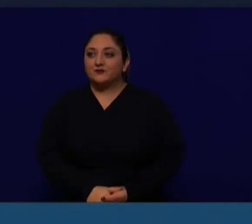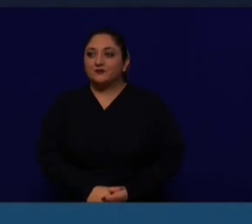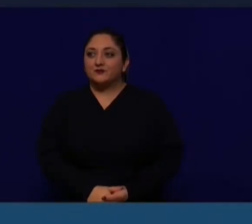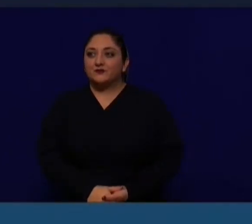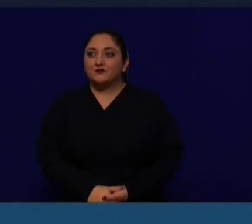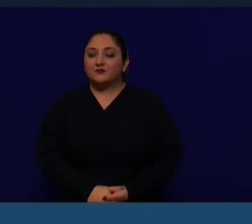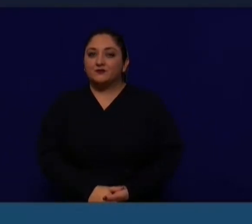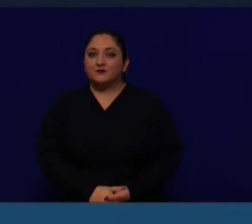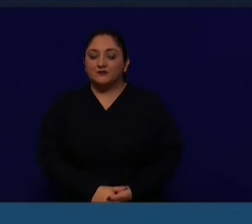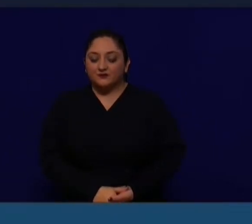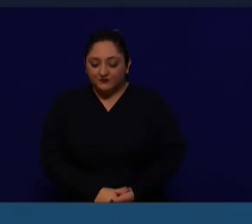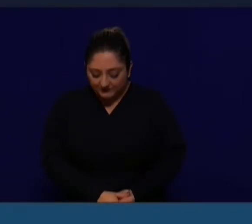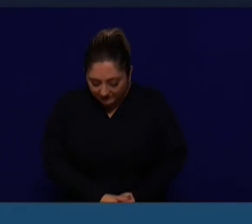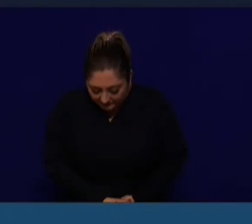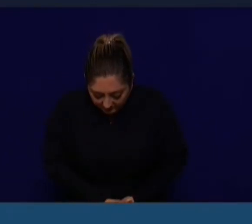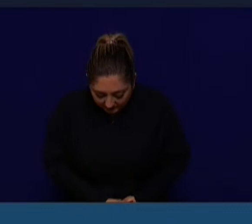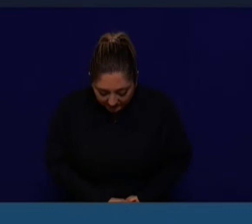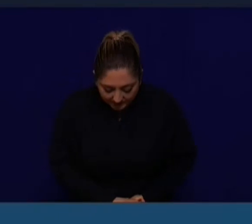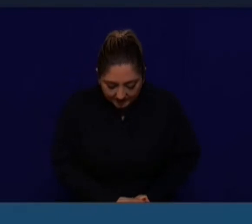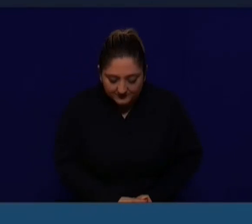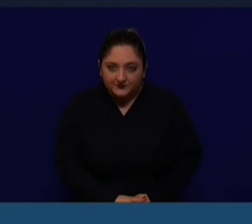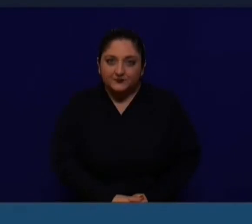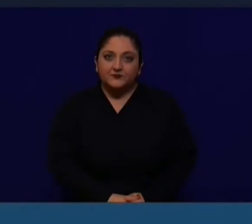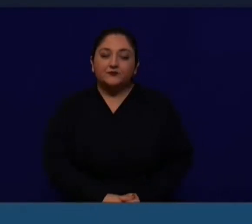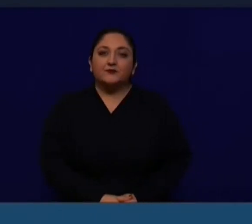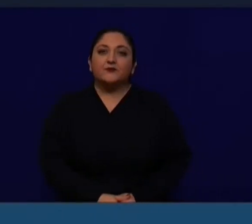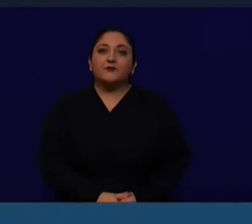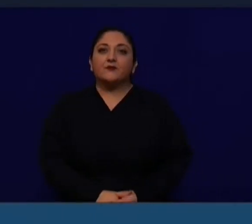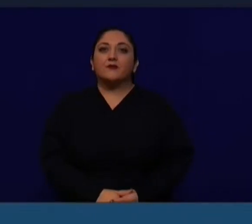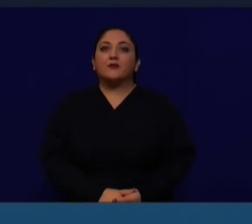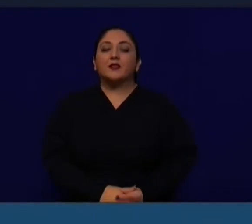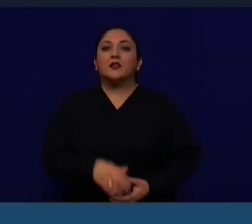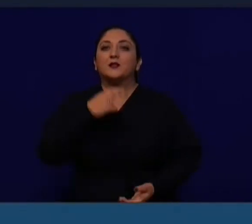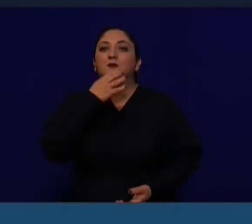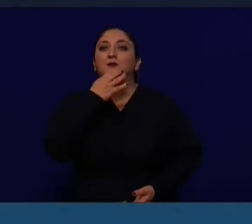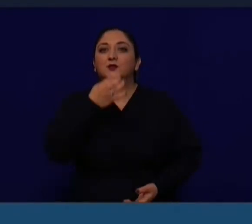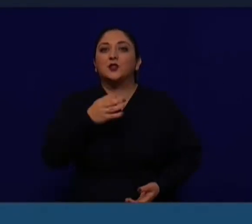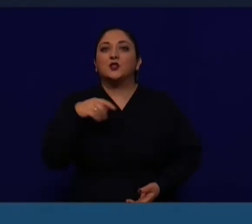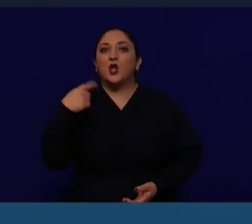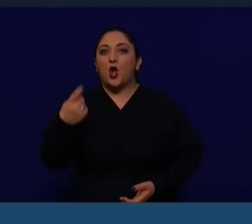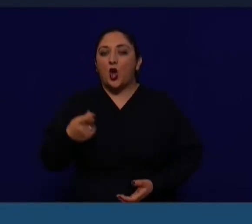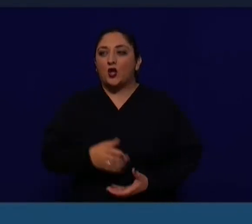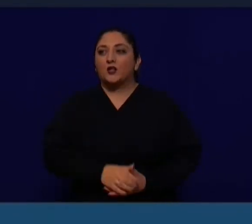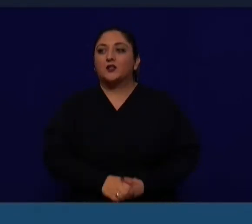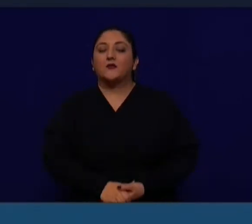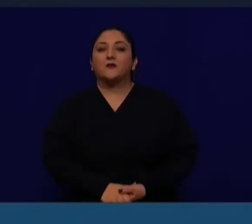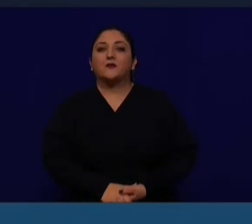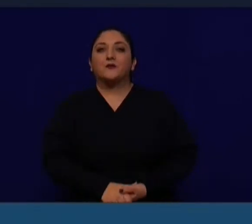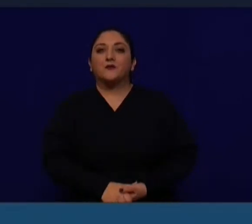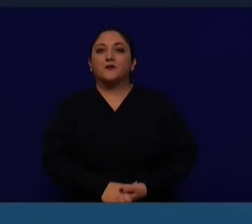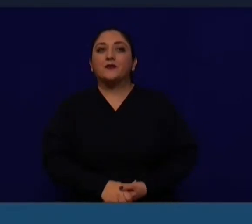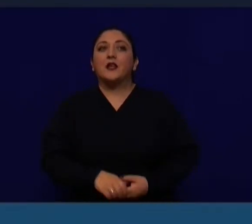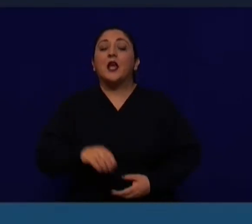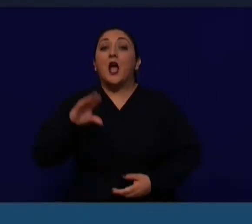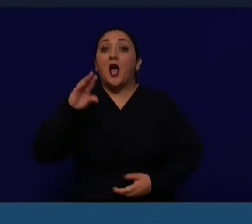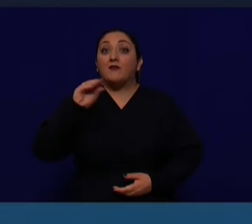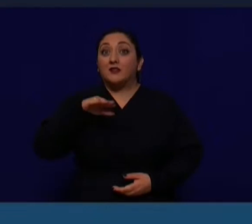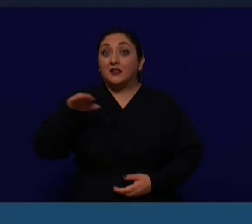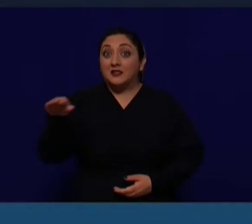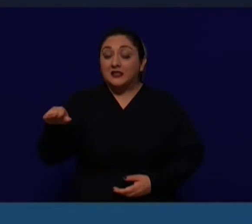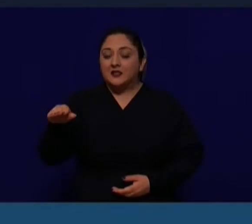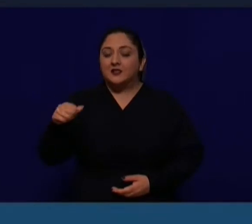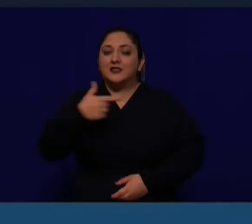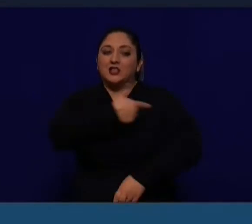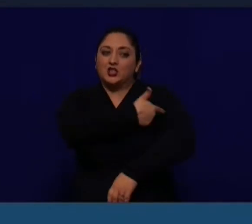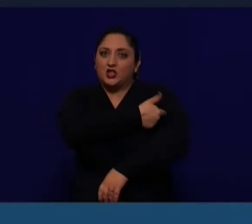Hi, Prof. Gowci, Trisha Falzon, One News. Żewġ mistoqsijiet. Fost ħafna li jieħdu t-tilqima jidher li l-AstraZeneca hija l-aktar